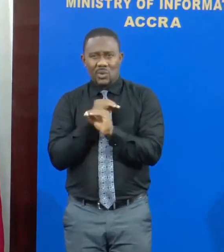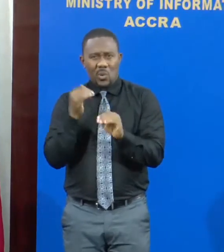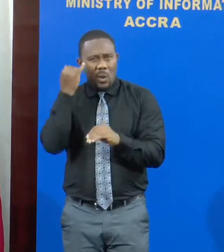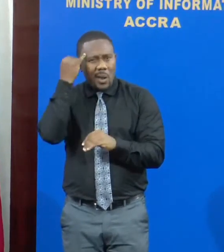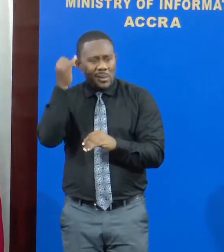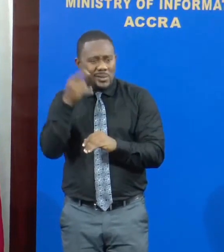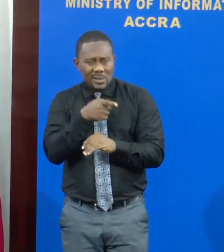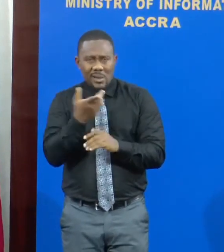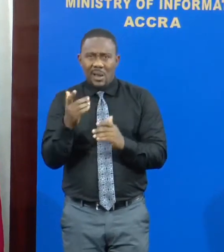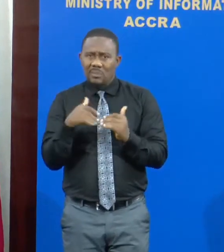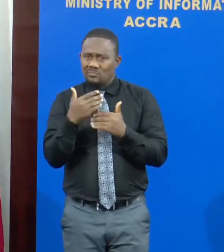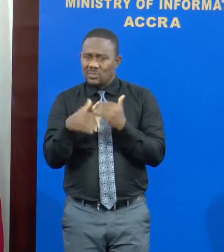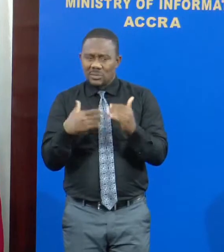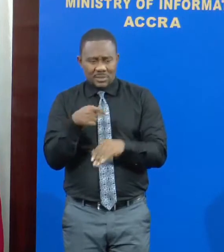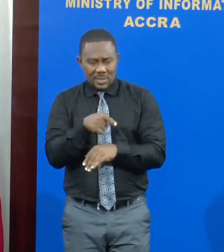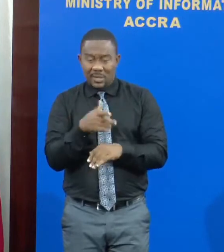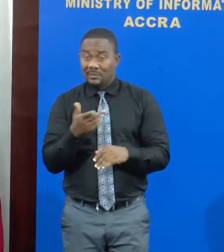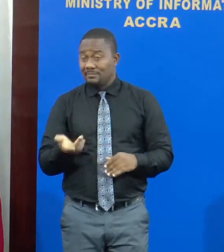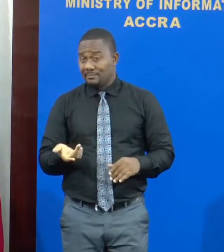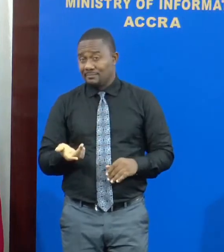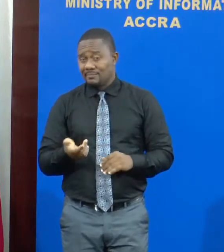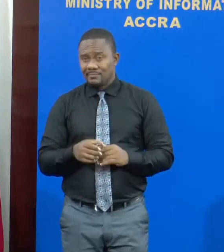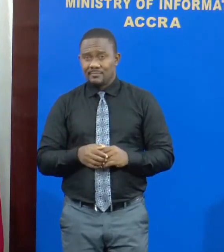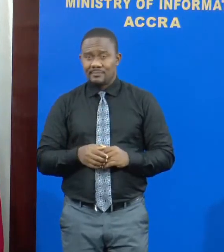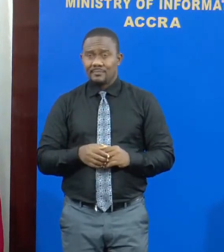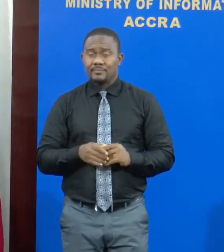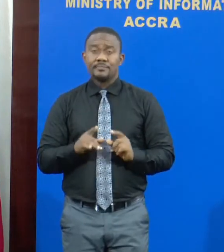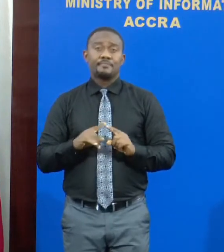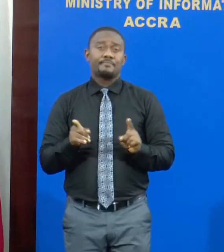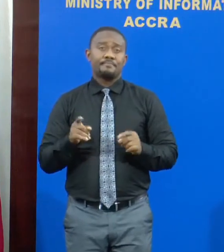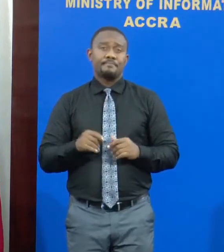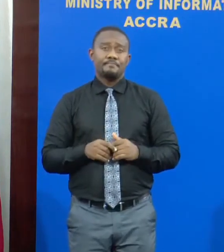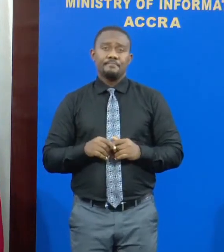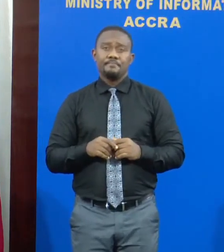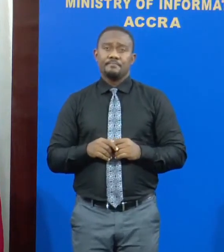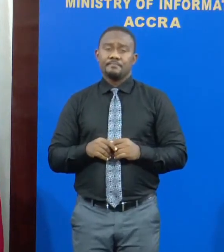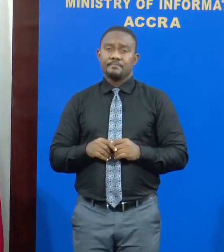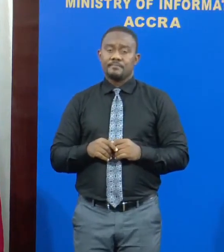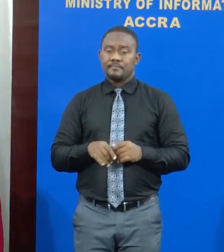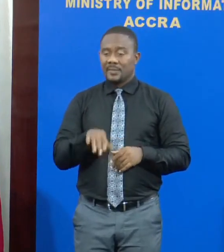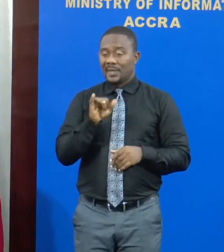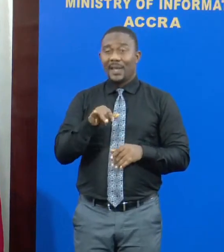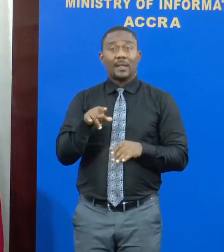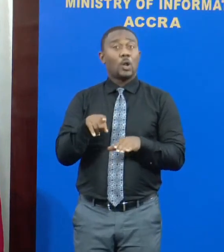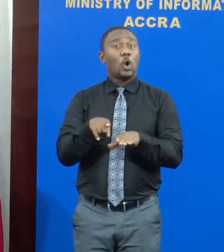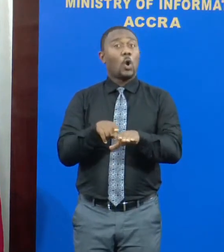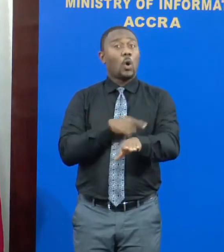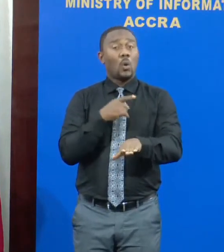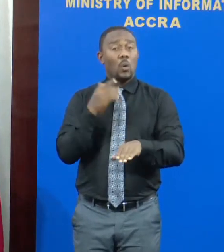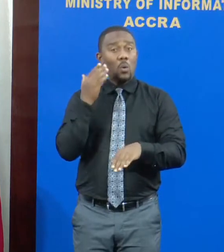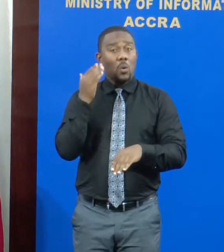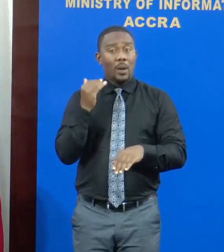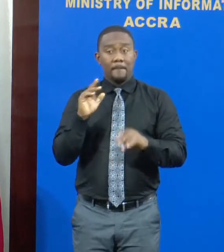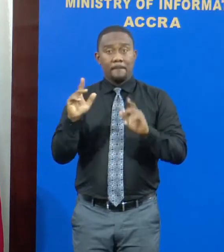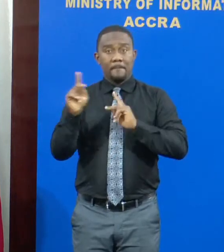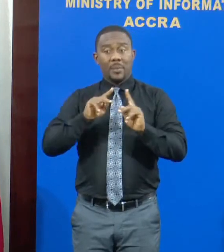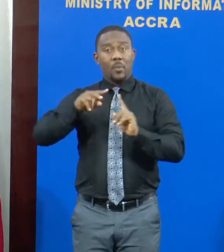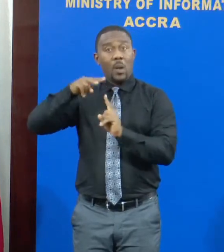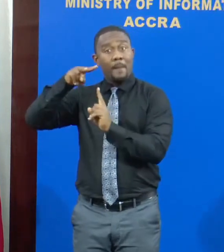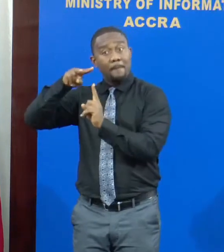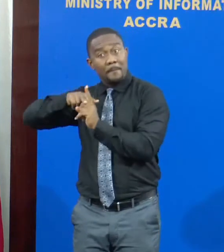to operationalize what it is that we have. However, it has taken long with respect to persons who have